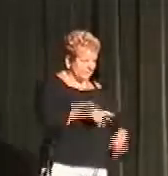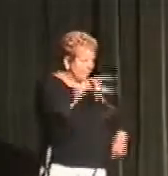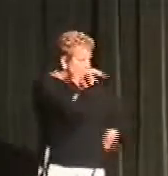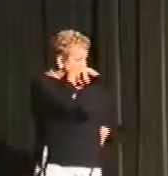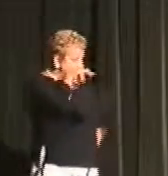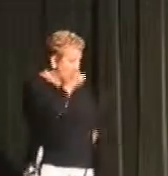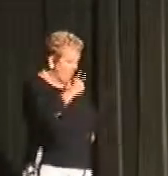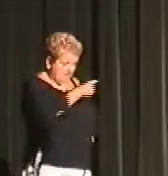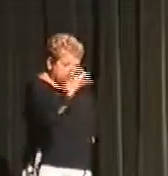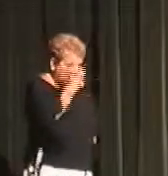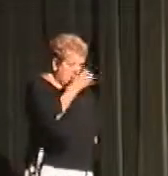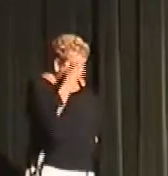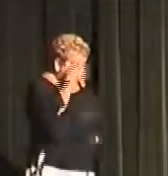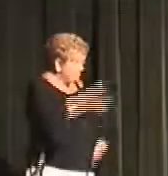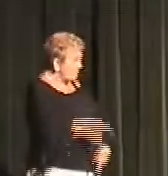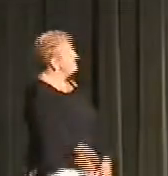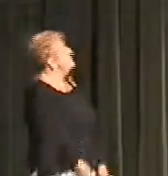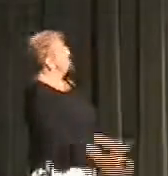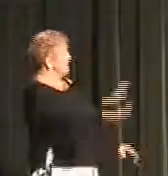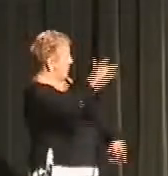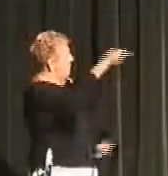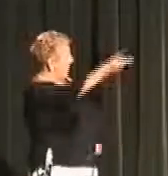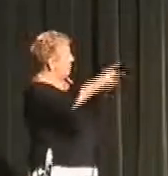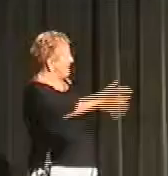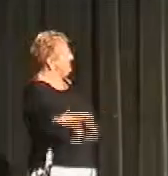eye, welcoming the newcomers as they came in.